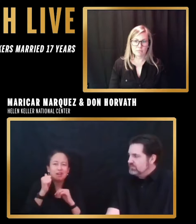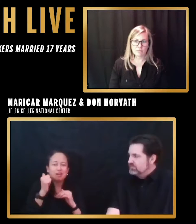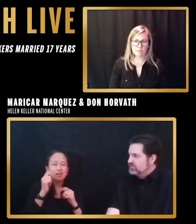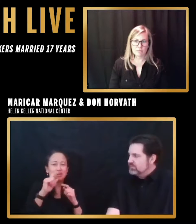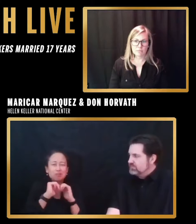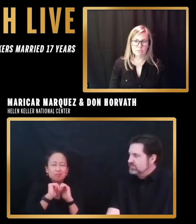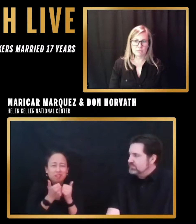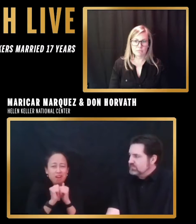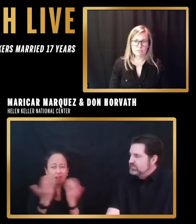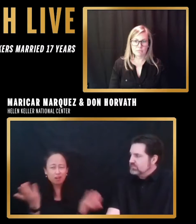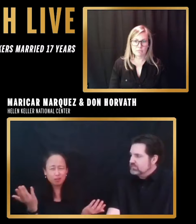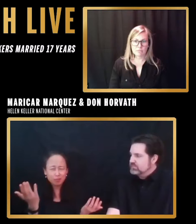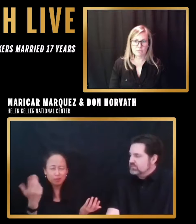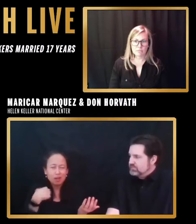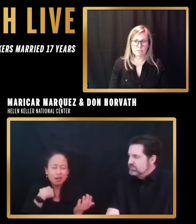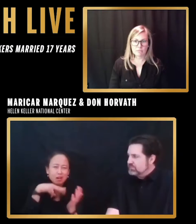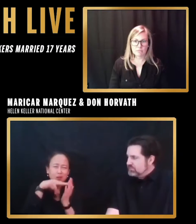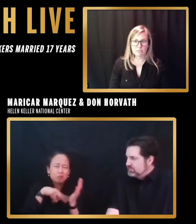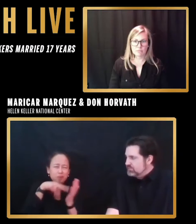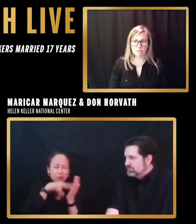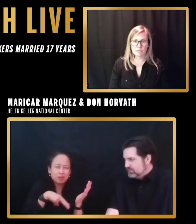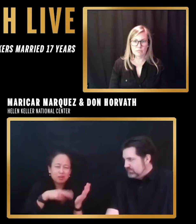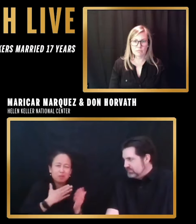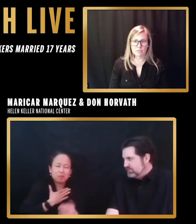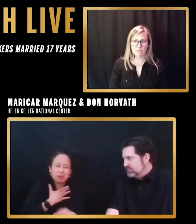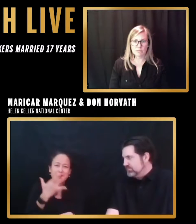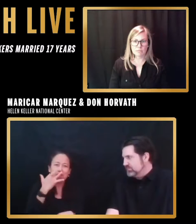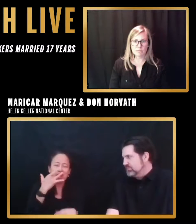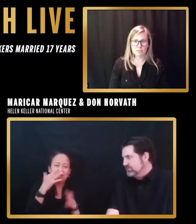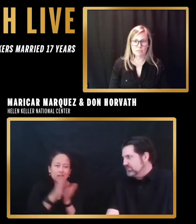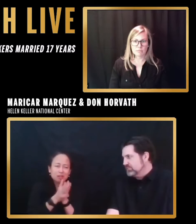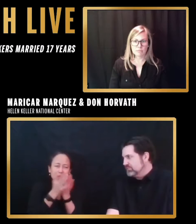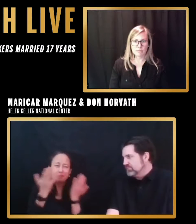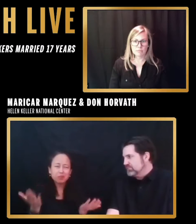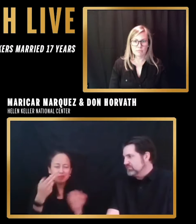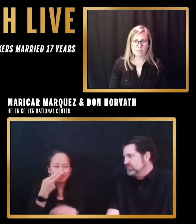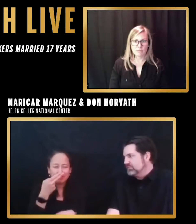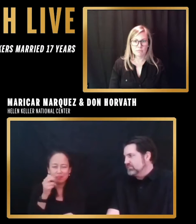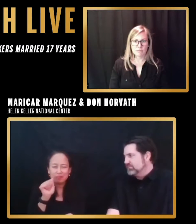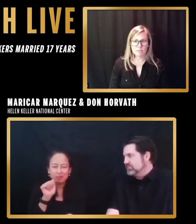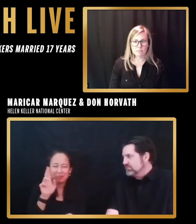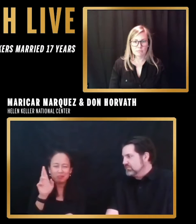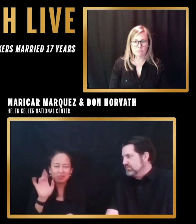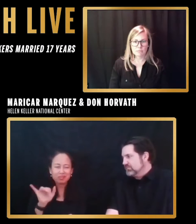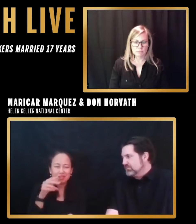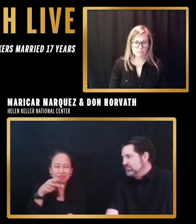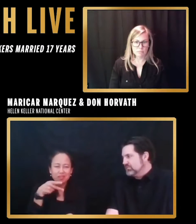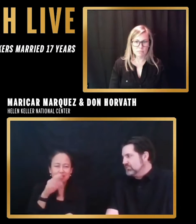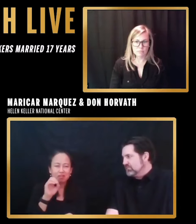differently whether you're reading Braille on a piece of paper or on a Braille display like what I just showed you. So